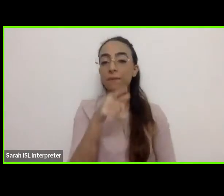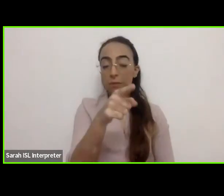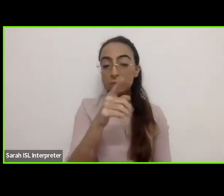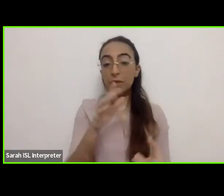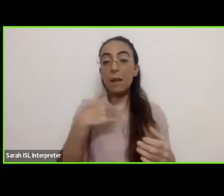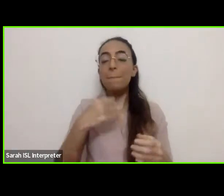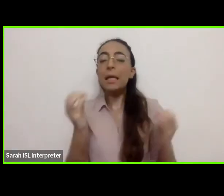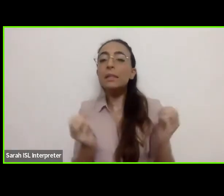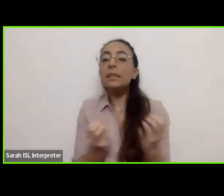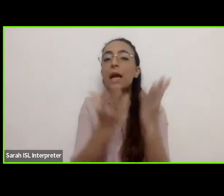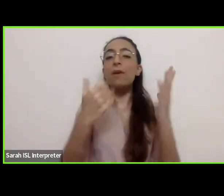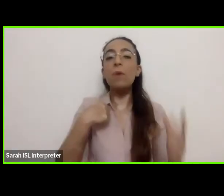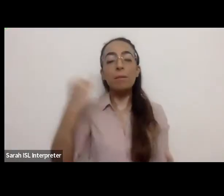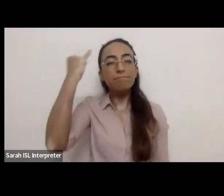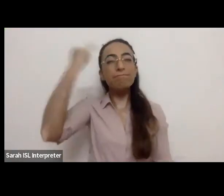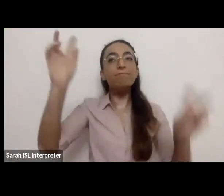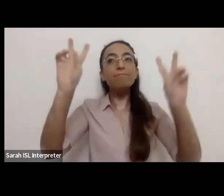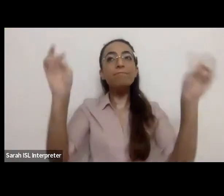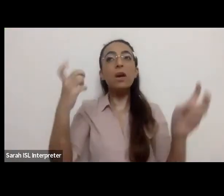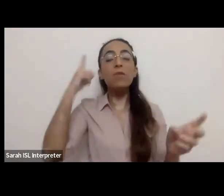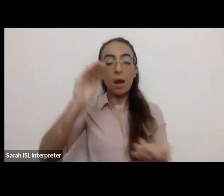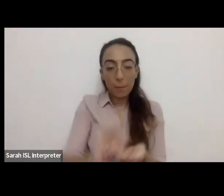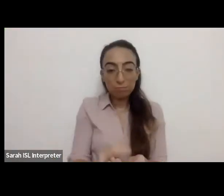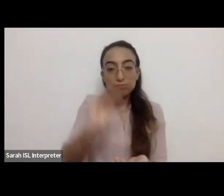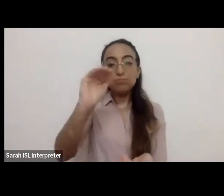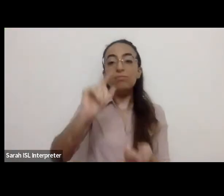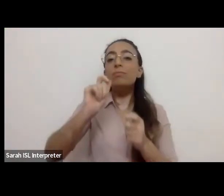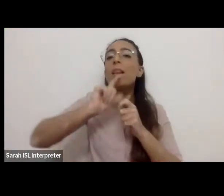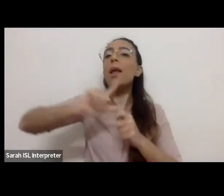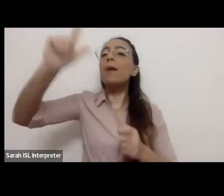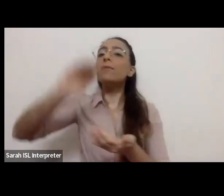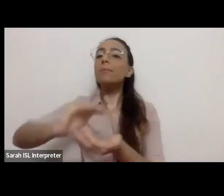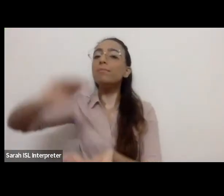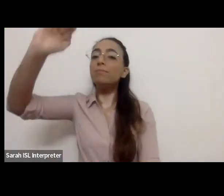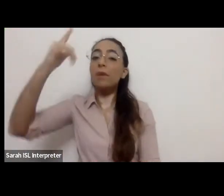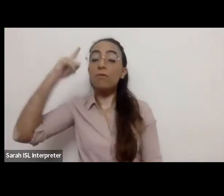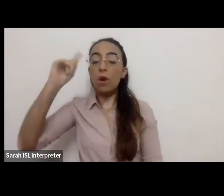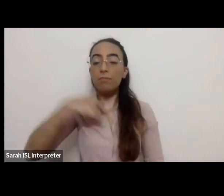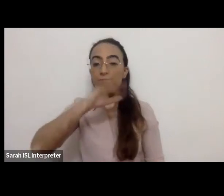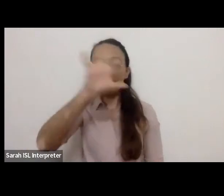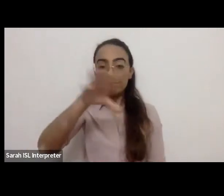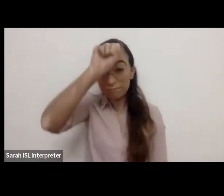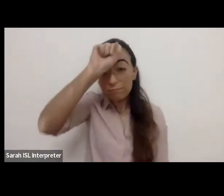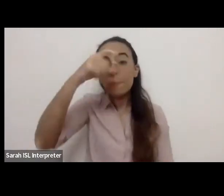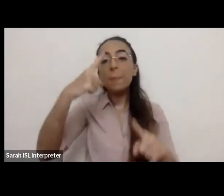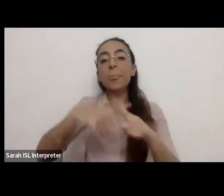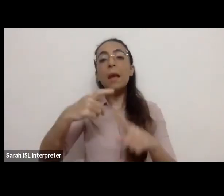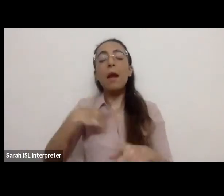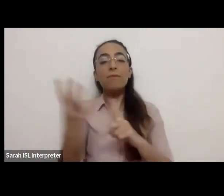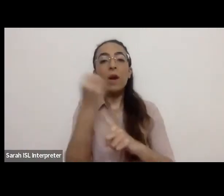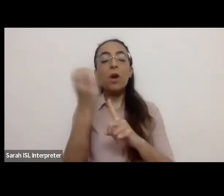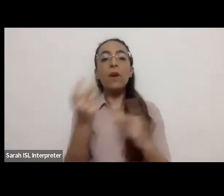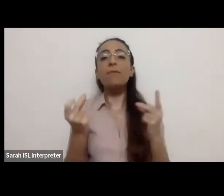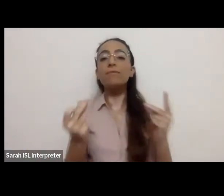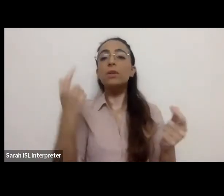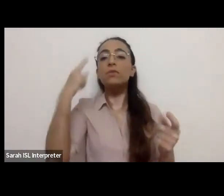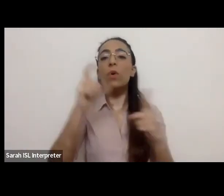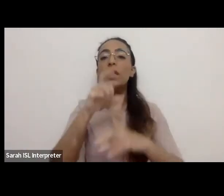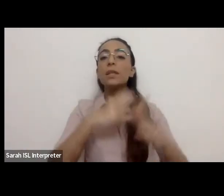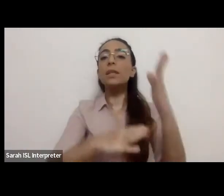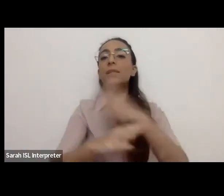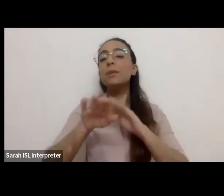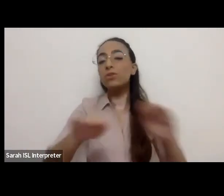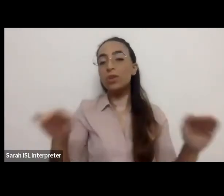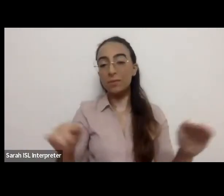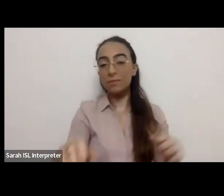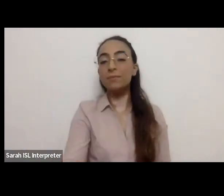to livelihood, focusing on early identification and intervention of children with disabilities and providing them